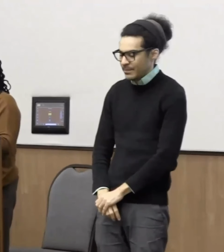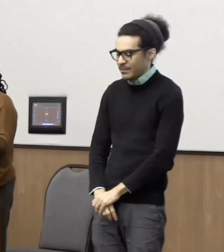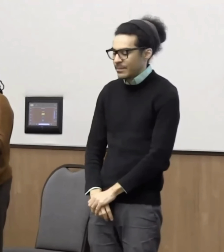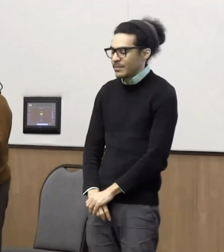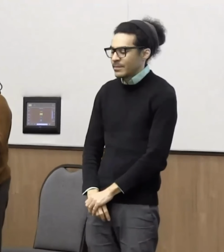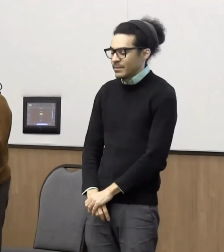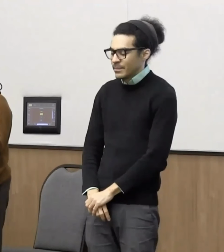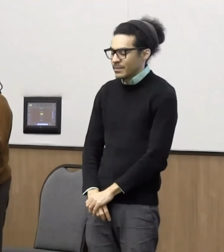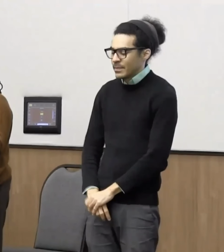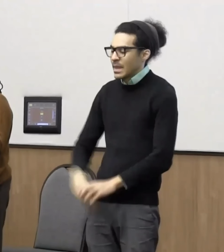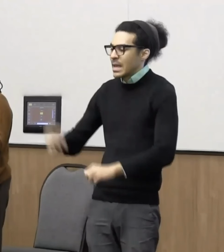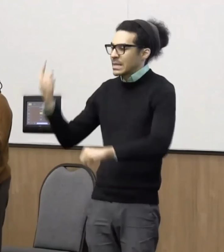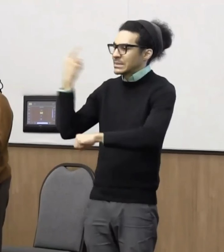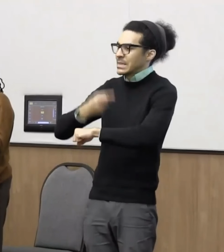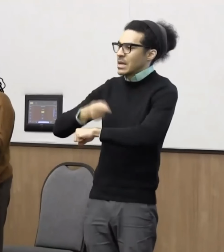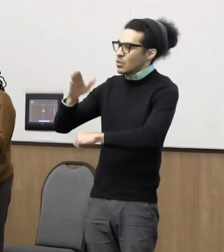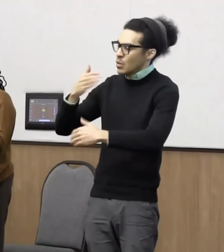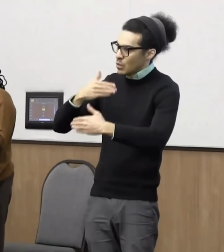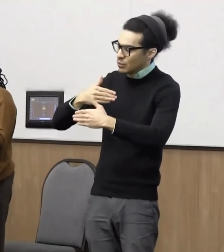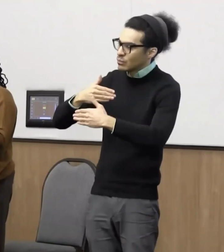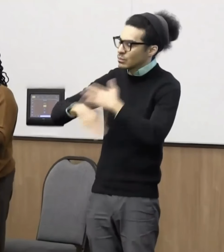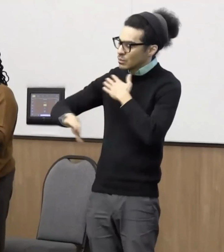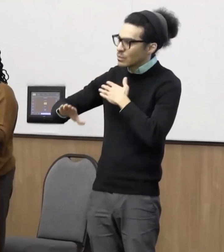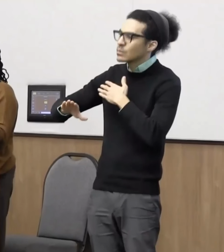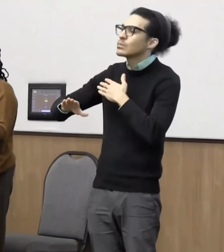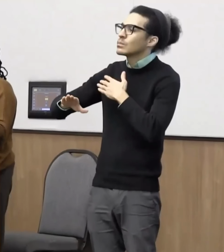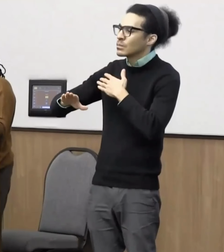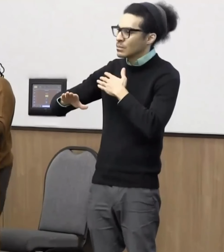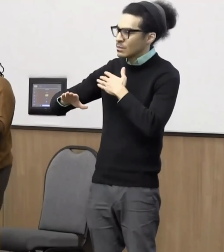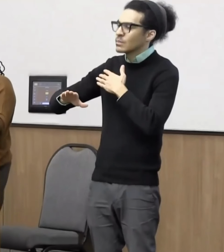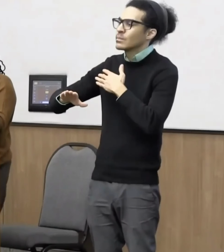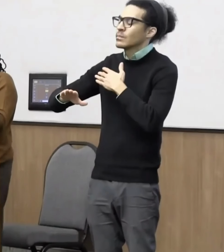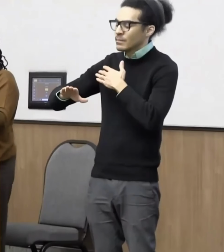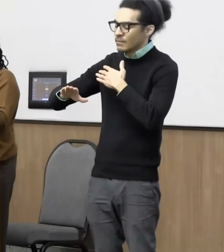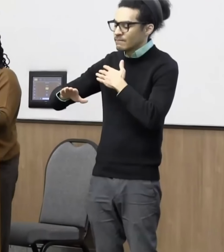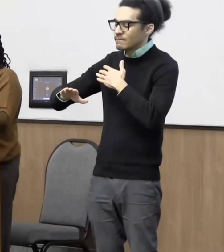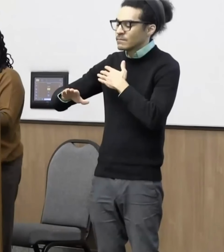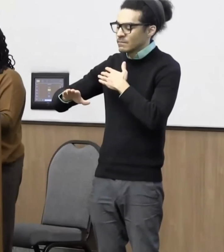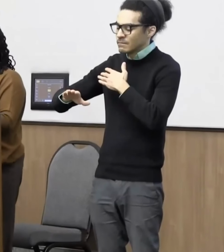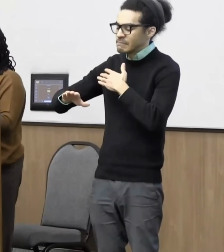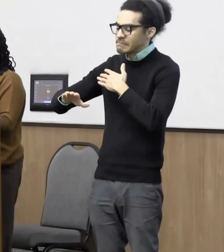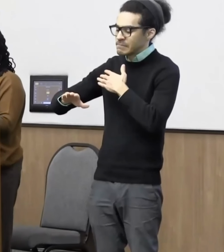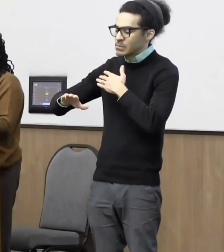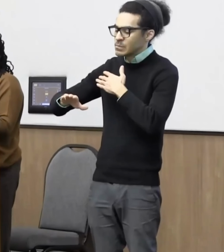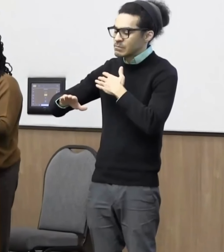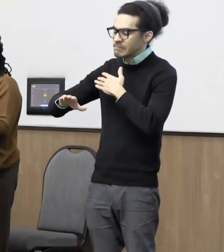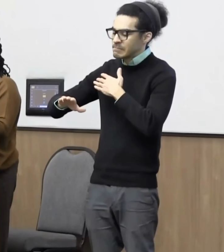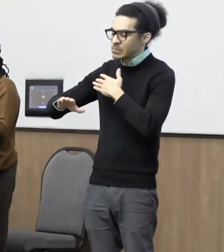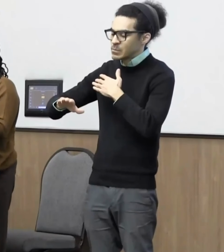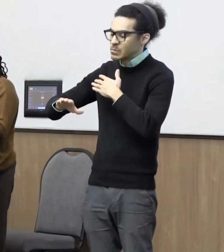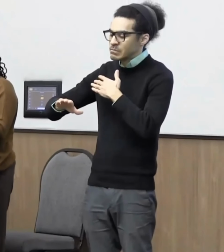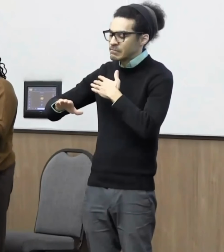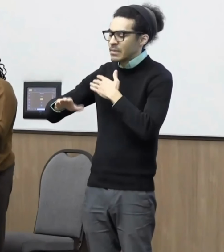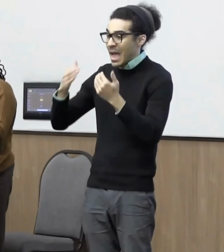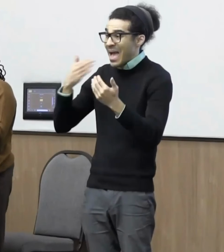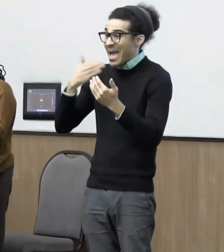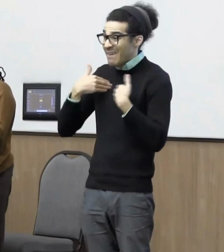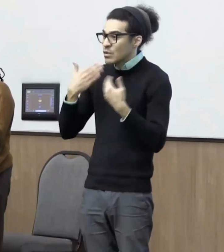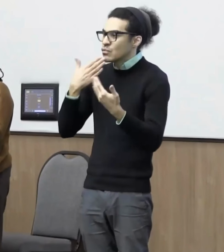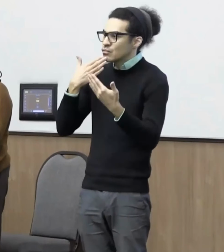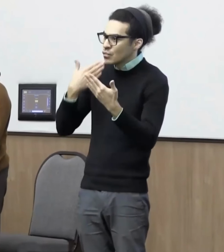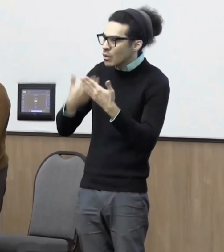On the day of your birth, the Creator filled countless storehouses and stockings with rich ointments,